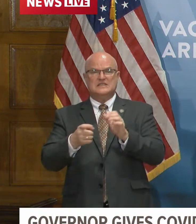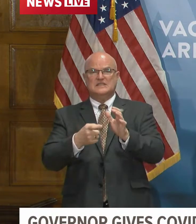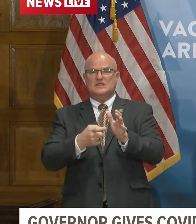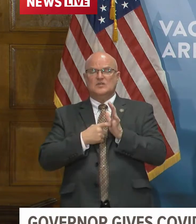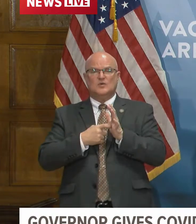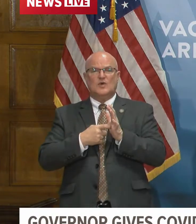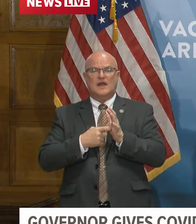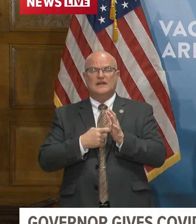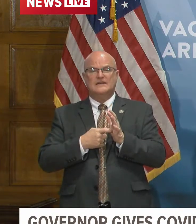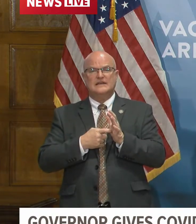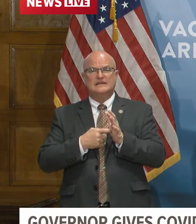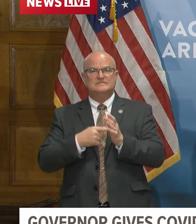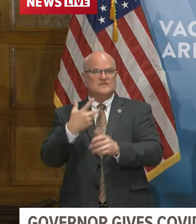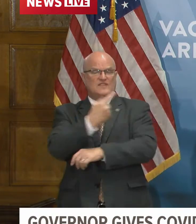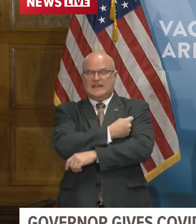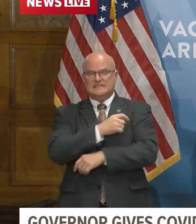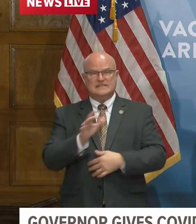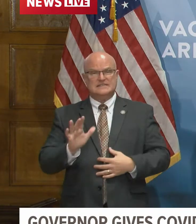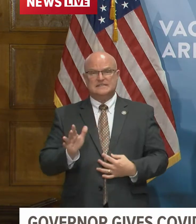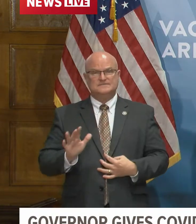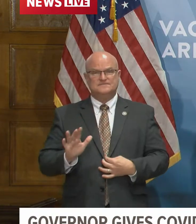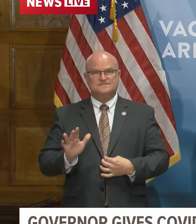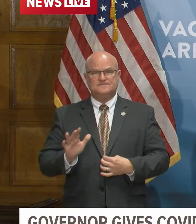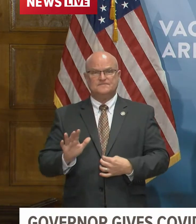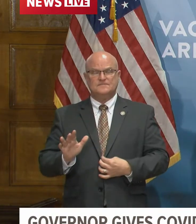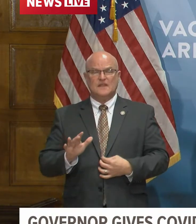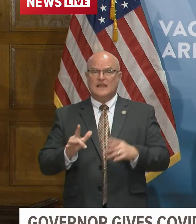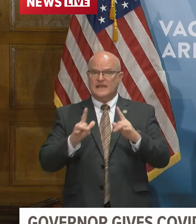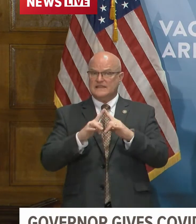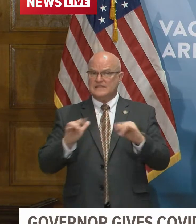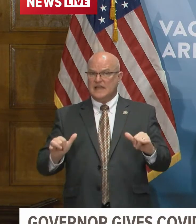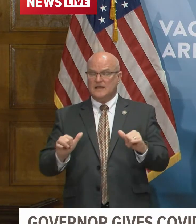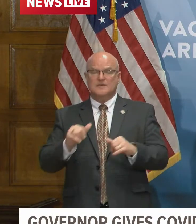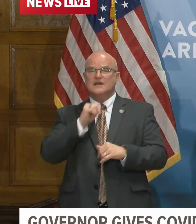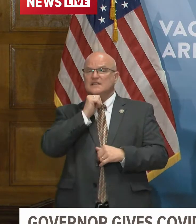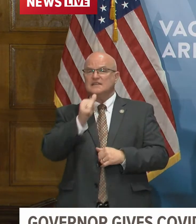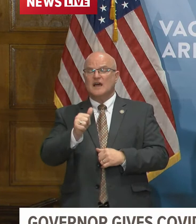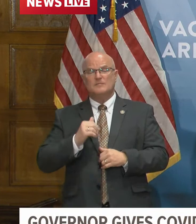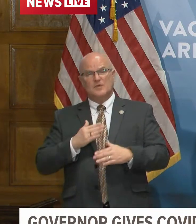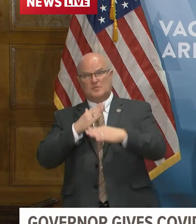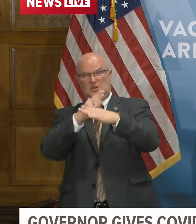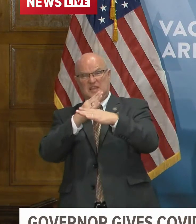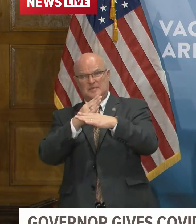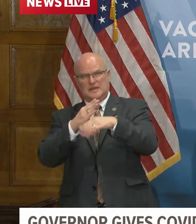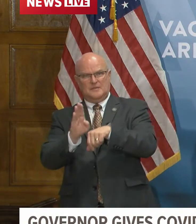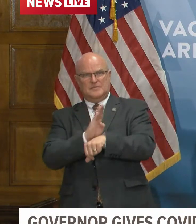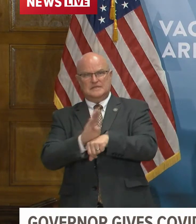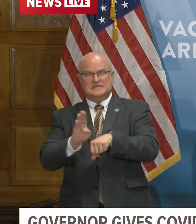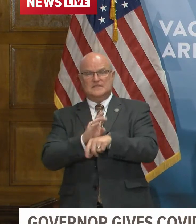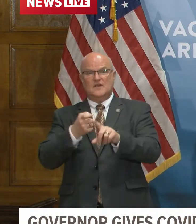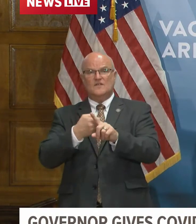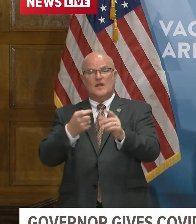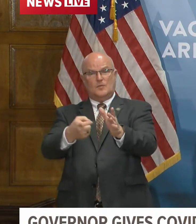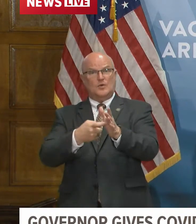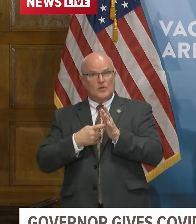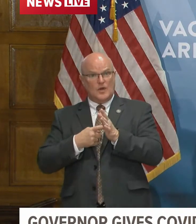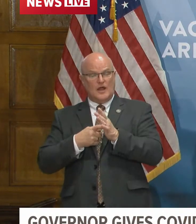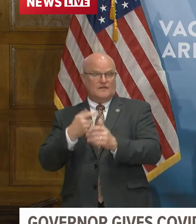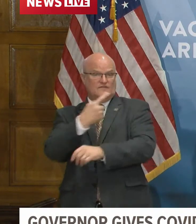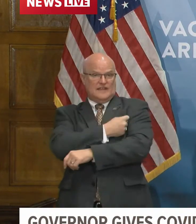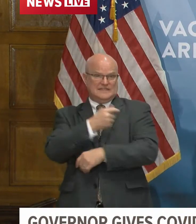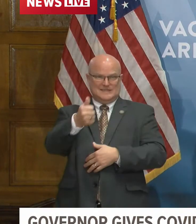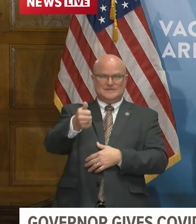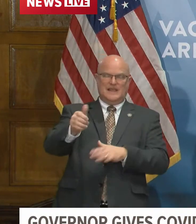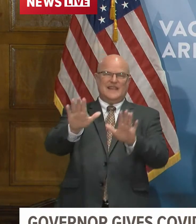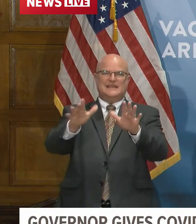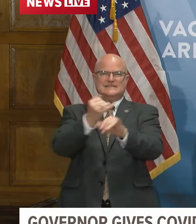require vaccines. At the same time, we should not be prohibiting businesses from requiring vaccines.